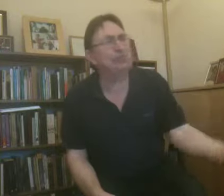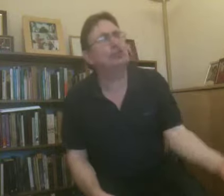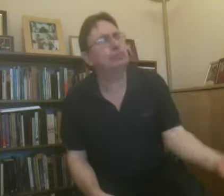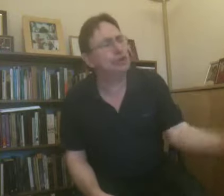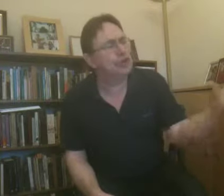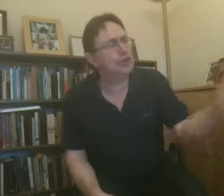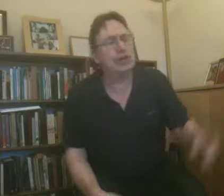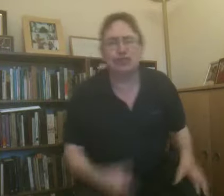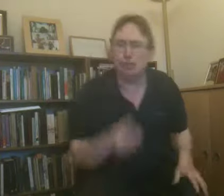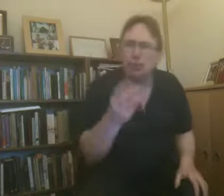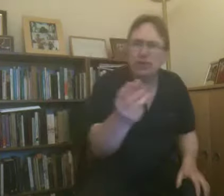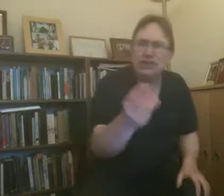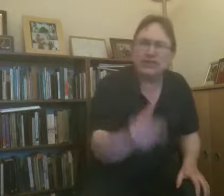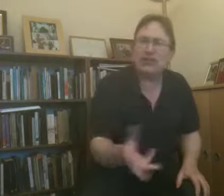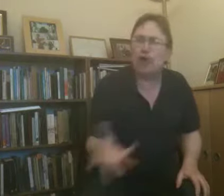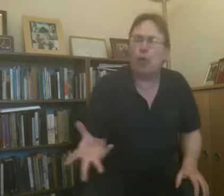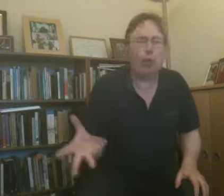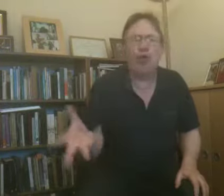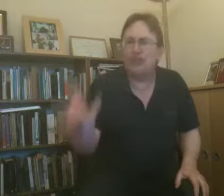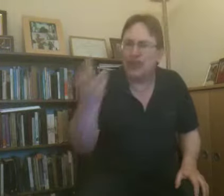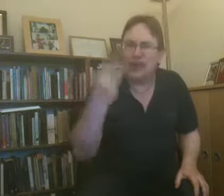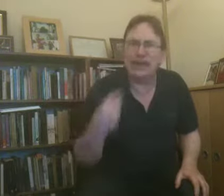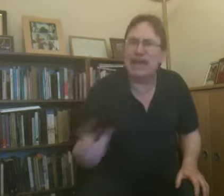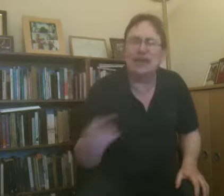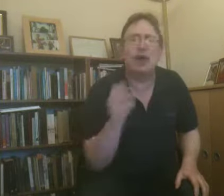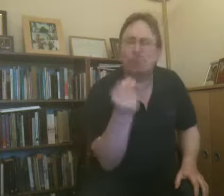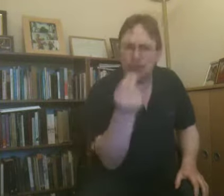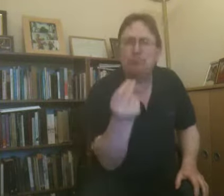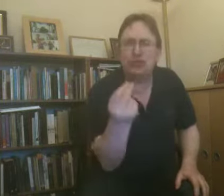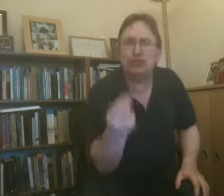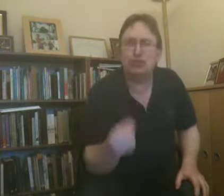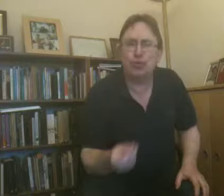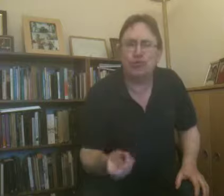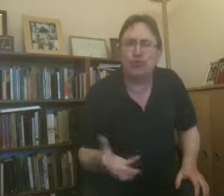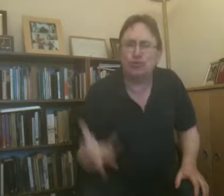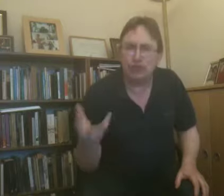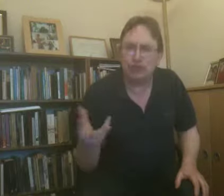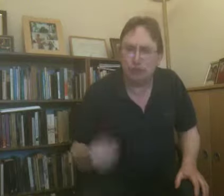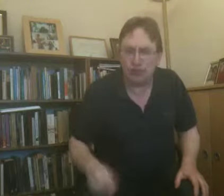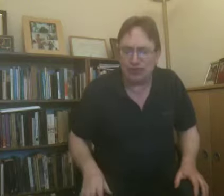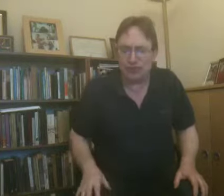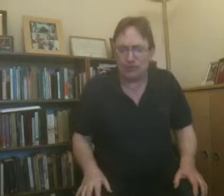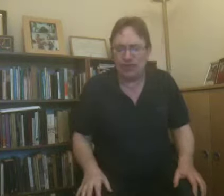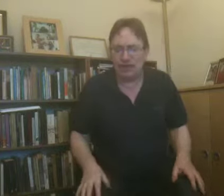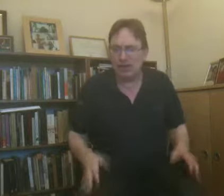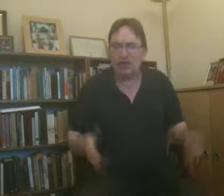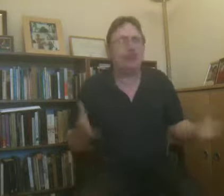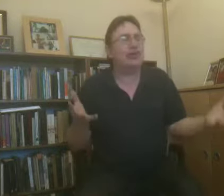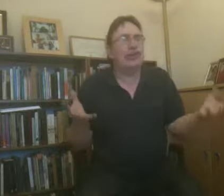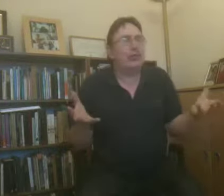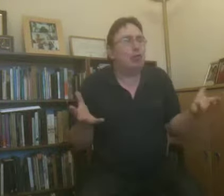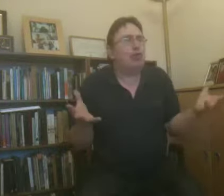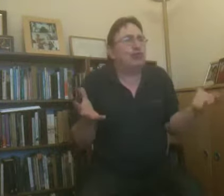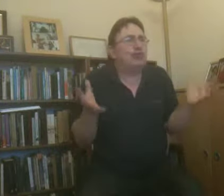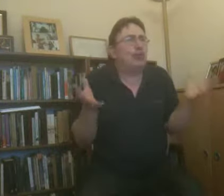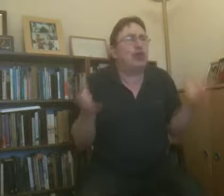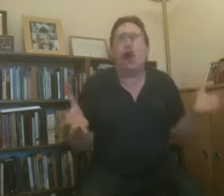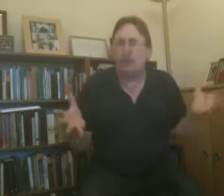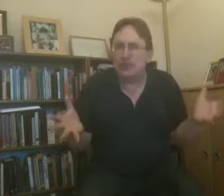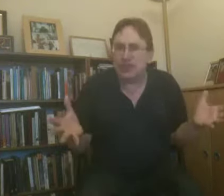spiritual birth. To the woman, he says, water again, but spiritual water, real water. So water is so common, isn't